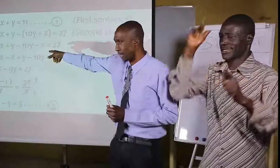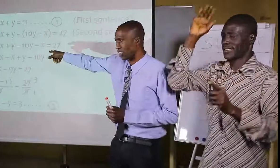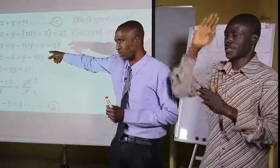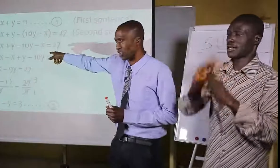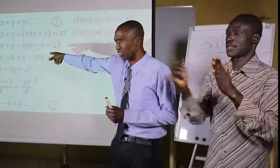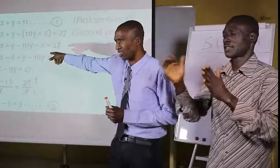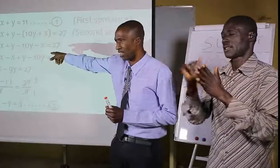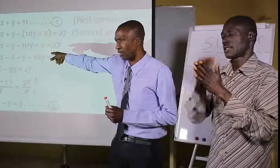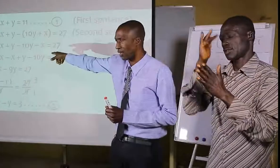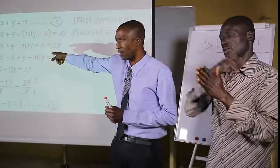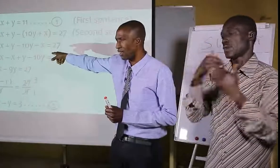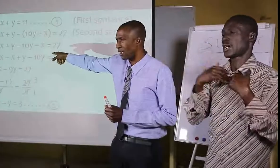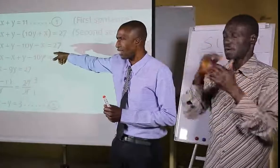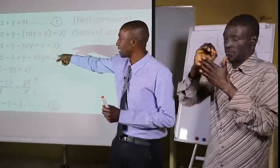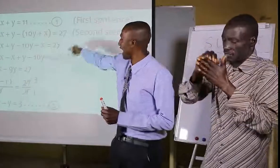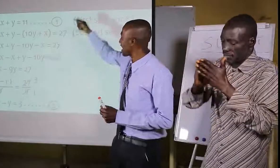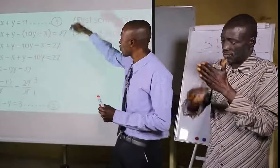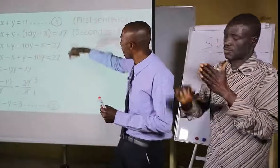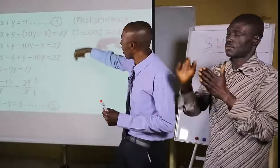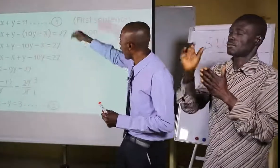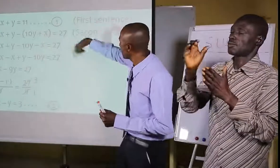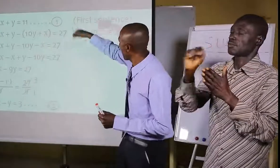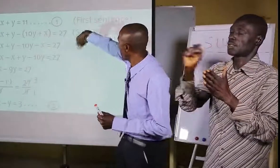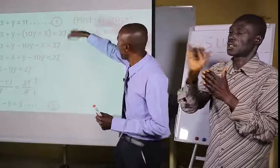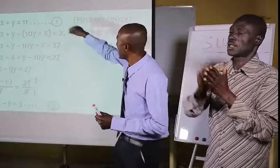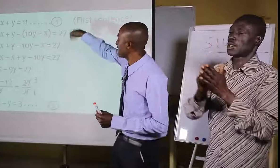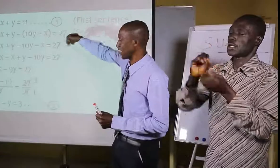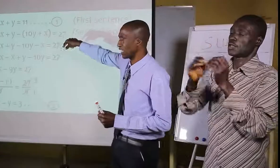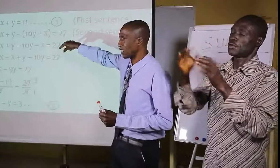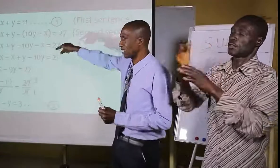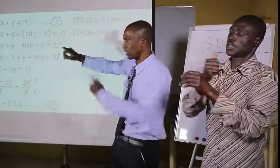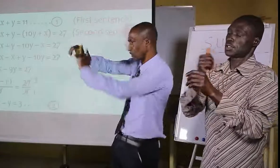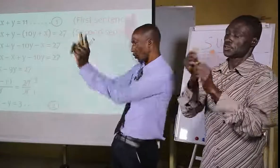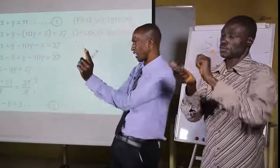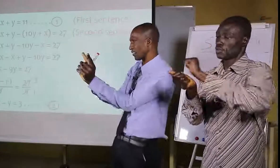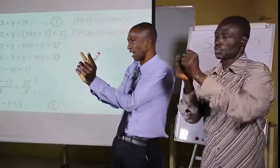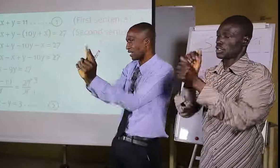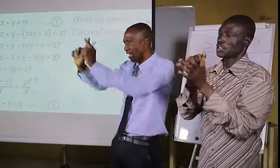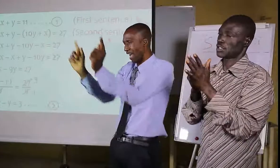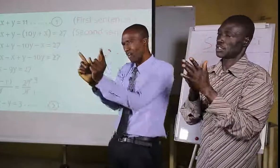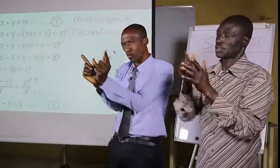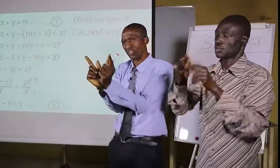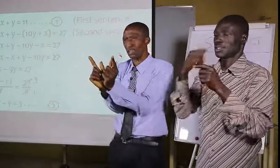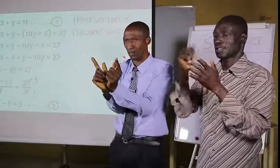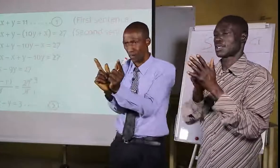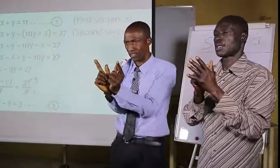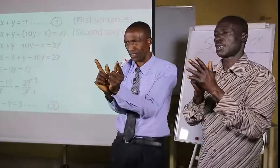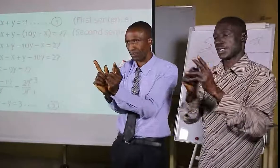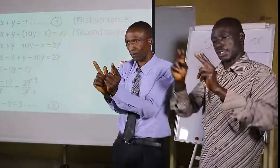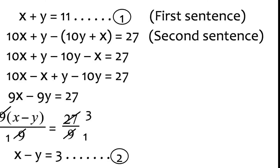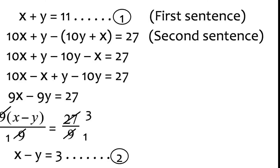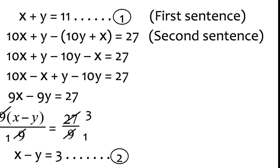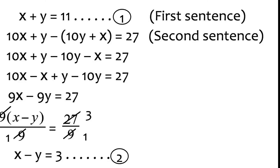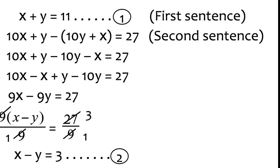why we have the subtractional sign there. Then the number obtained by interchanging the digits. So you can see that. I enclose that in the